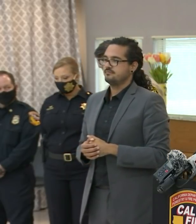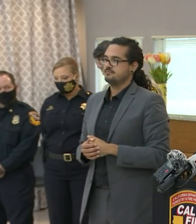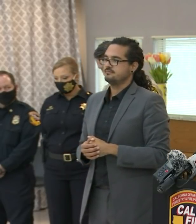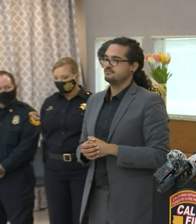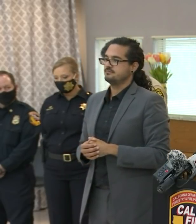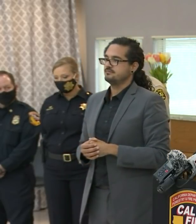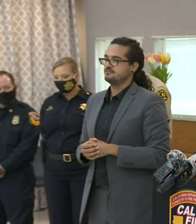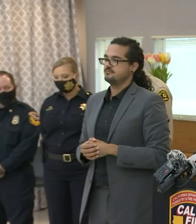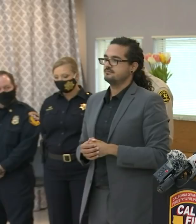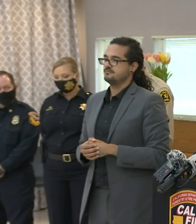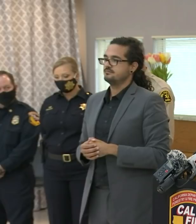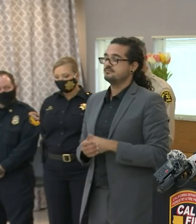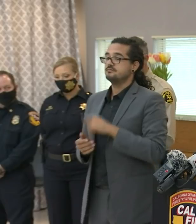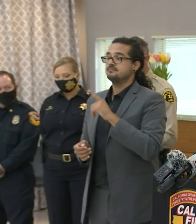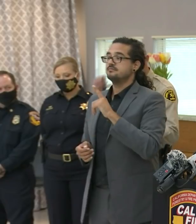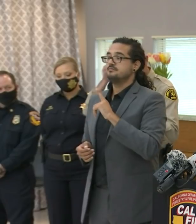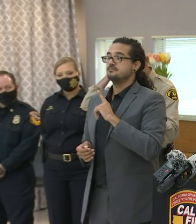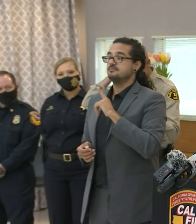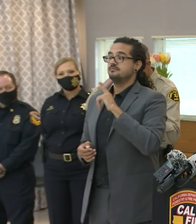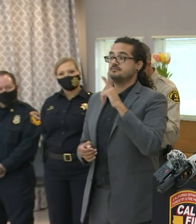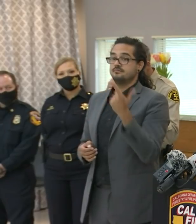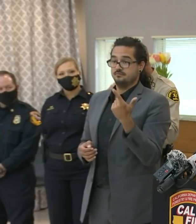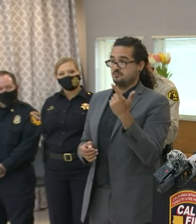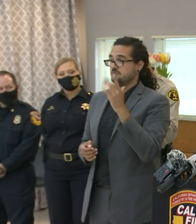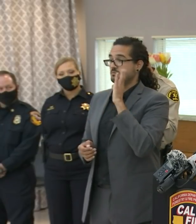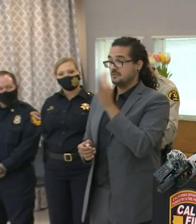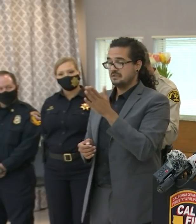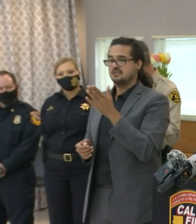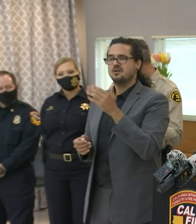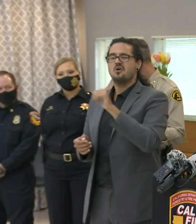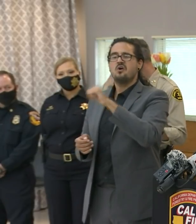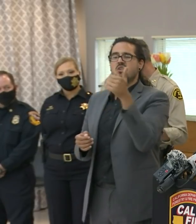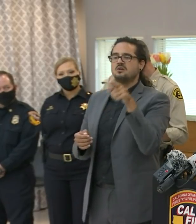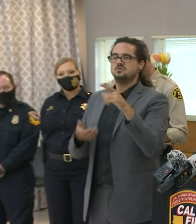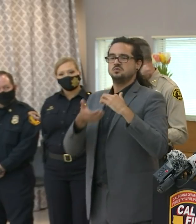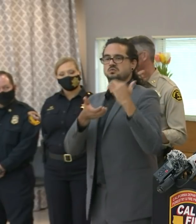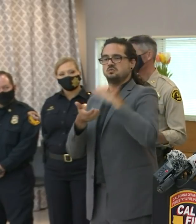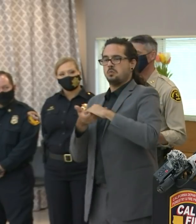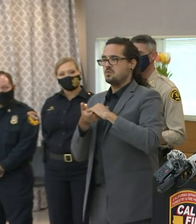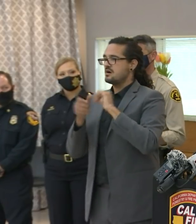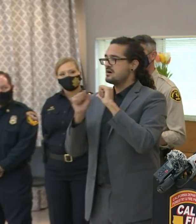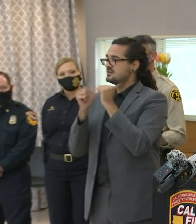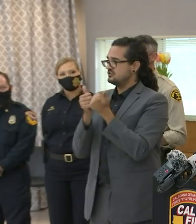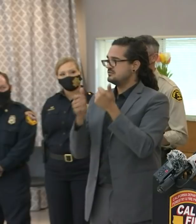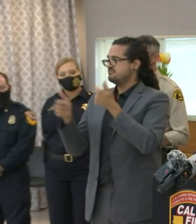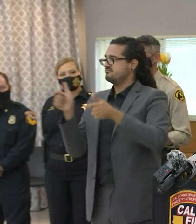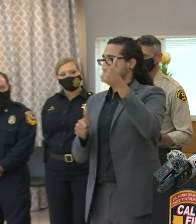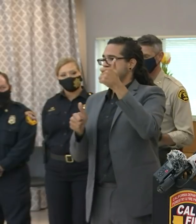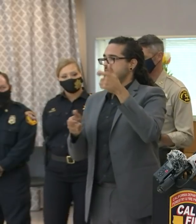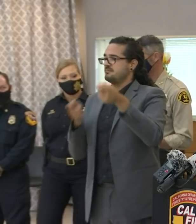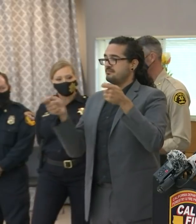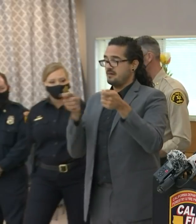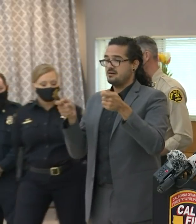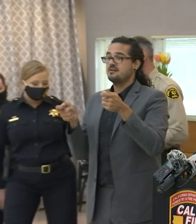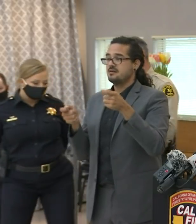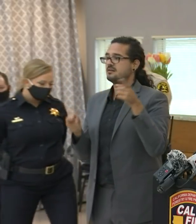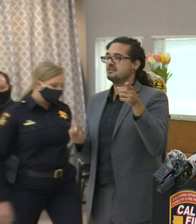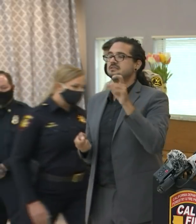Speaking next from another one of the Unified Command Agencies, from San Mateo County Sheriff's Office, is Detective Blankswade.